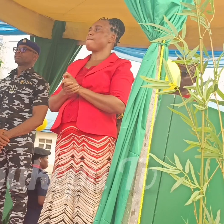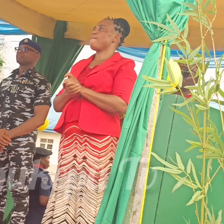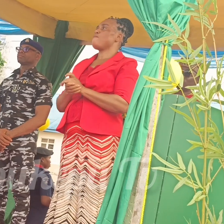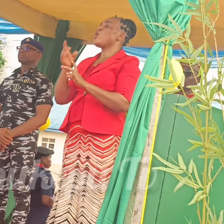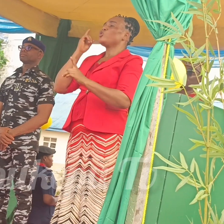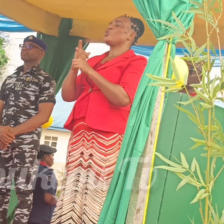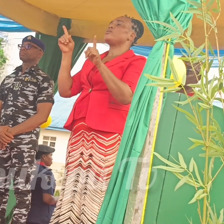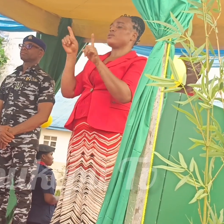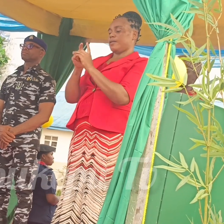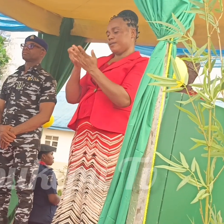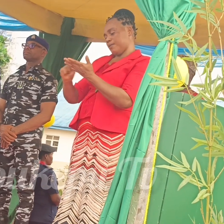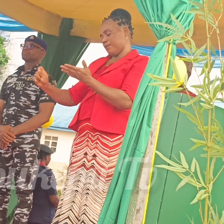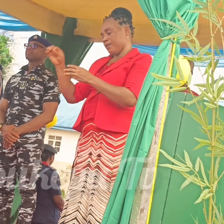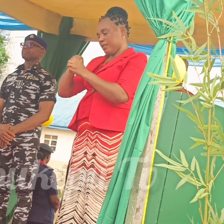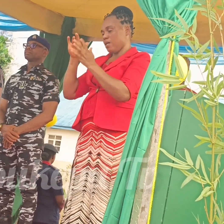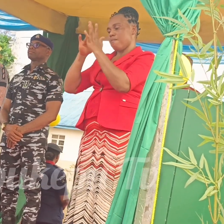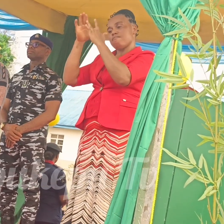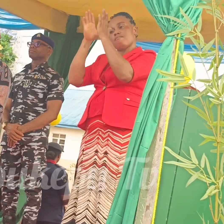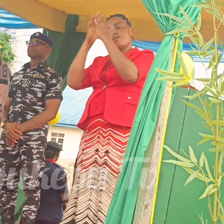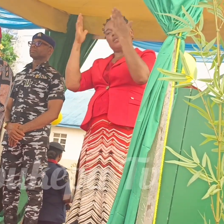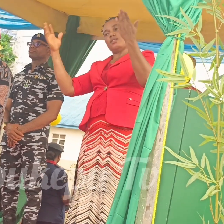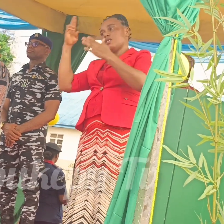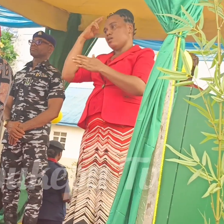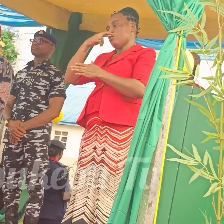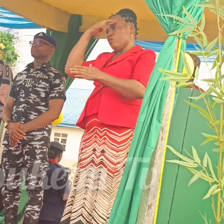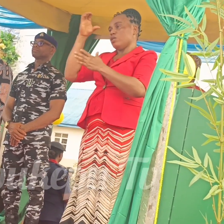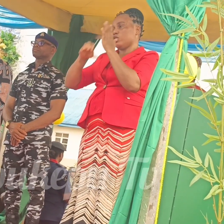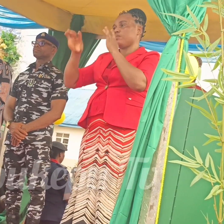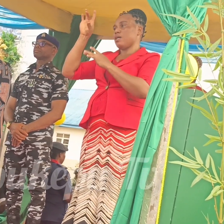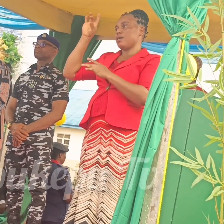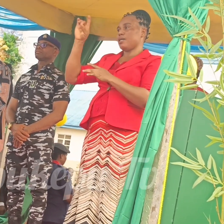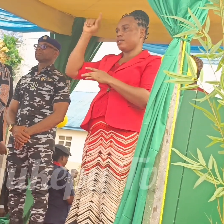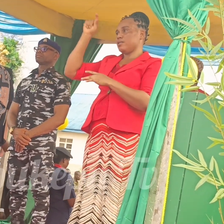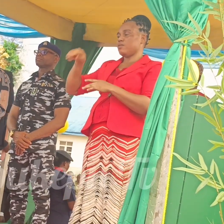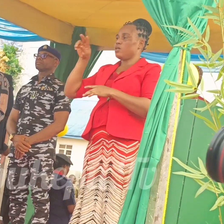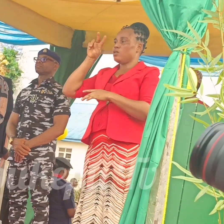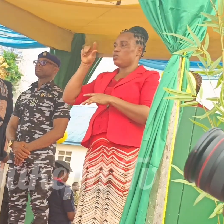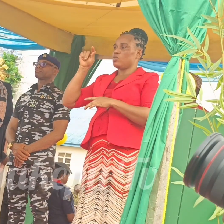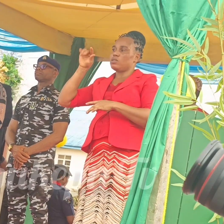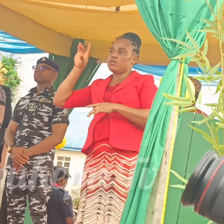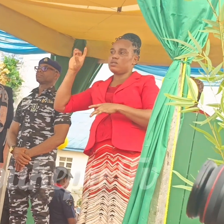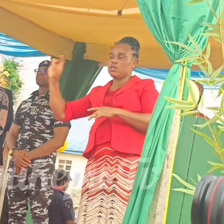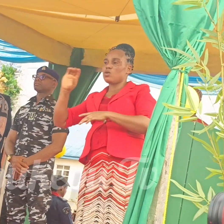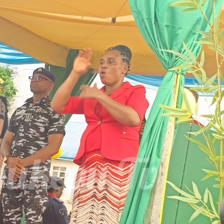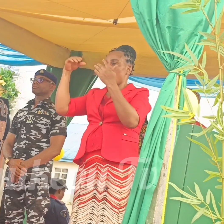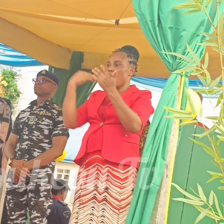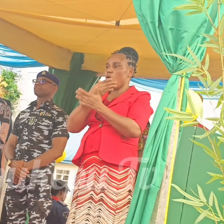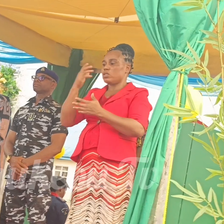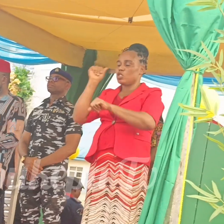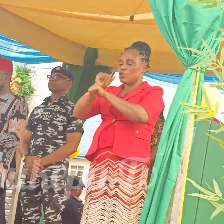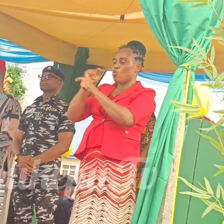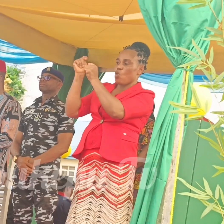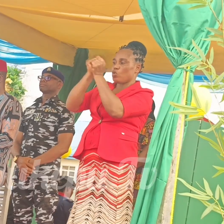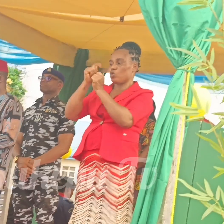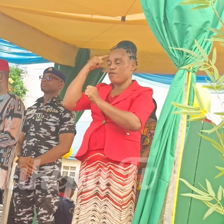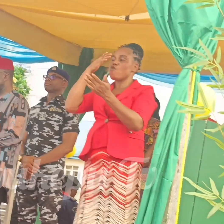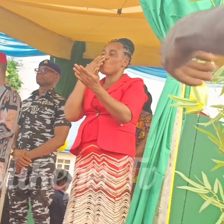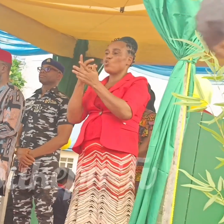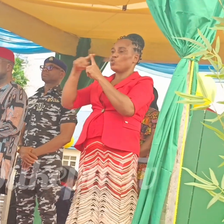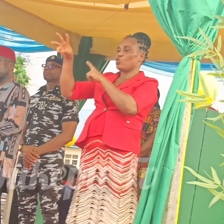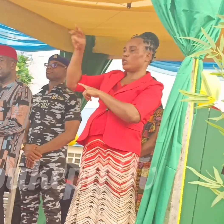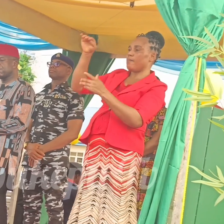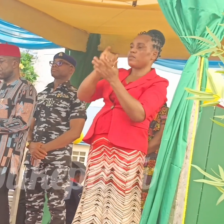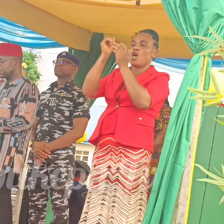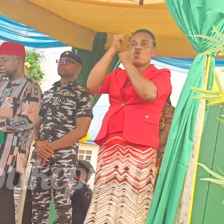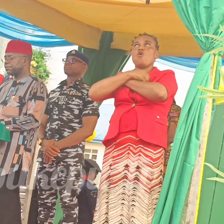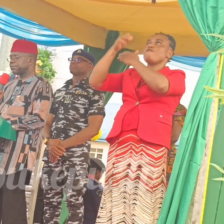Just as recorded in the scriptures, in Romans chapter 8, verse 28, all things work together for good to them